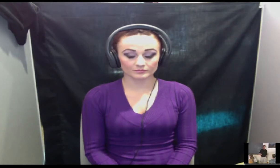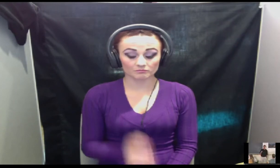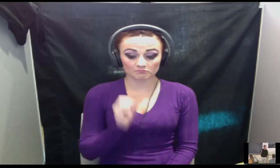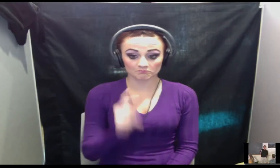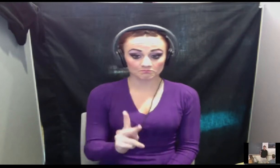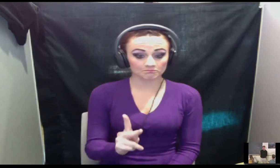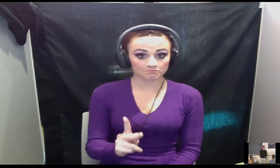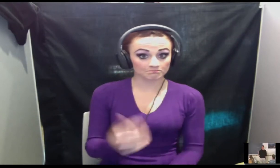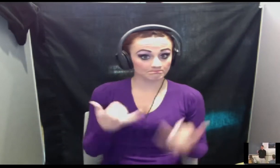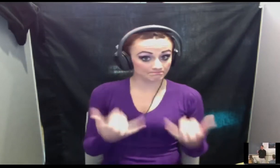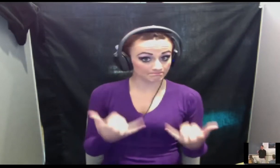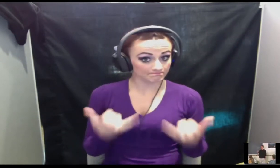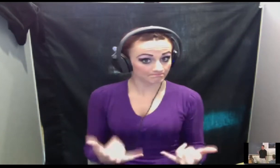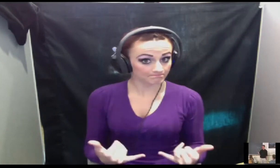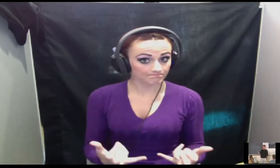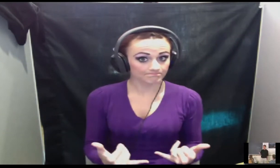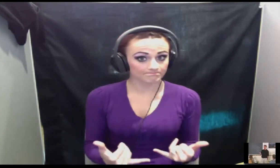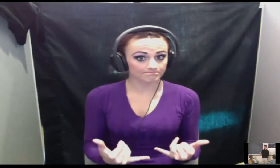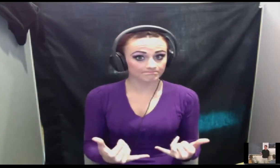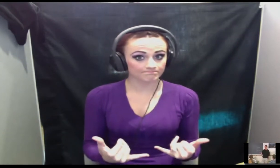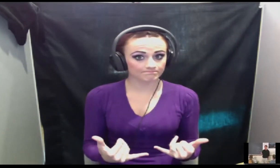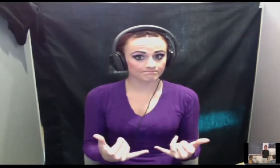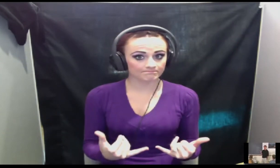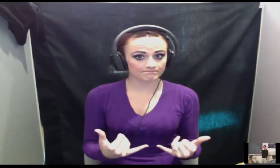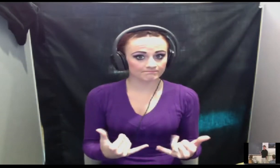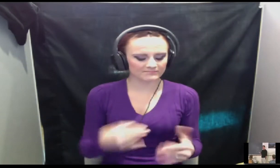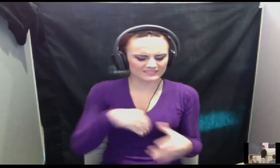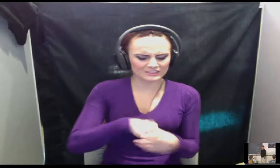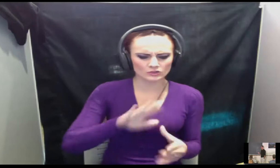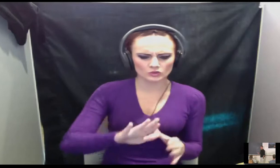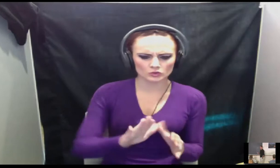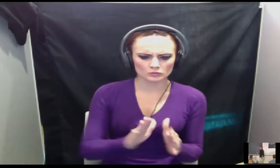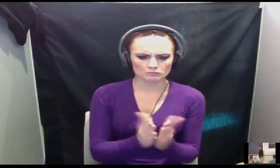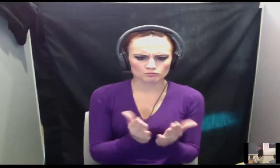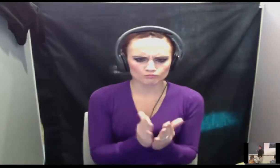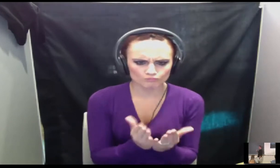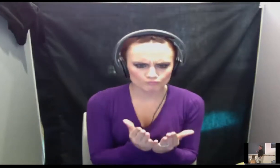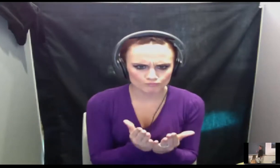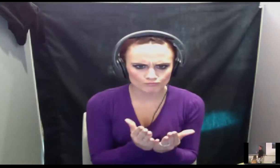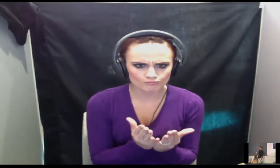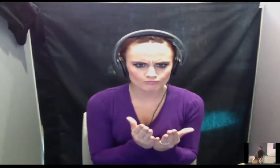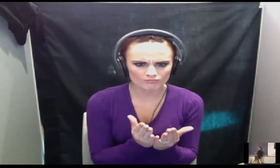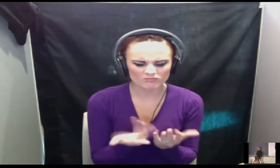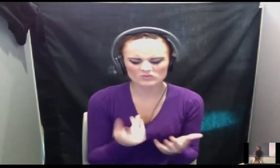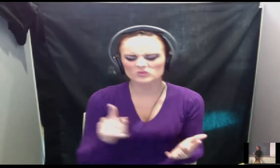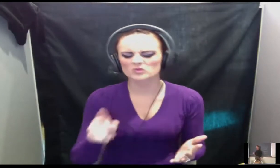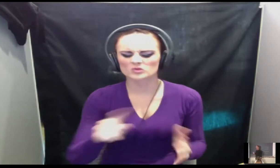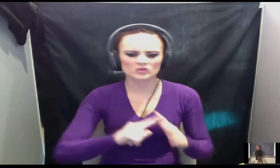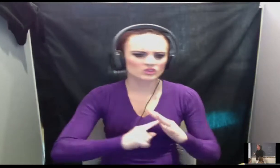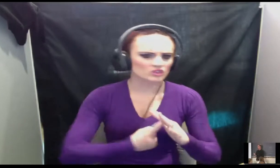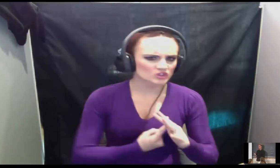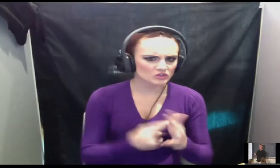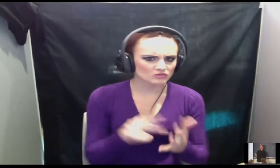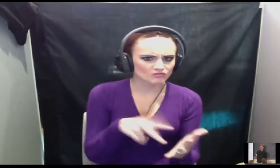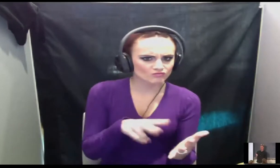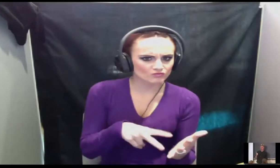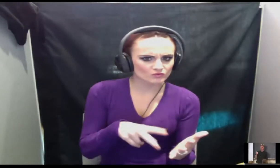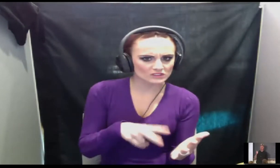Okay, today, in your text for the last few days, you've started to read the information. You had a section